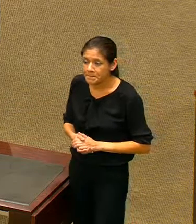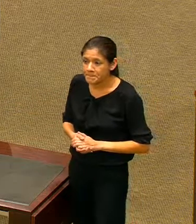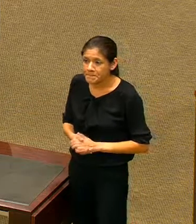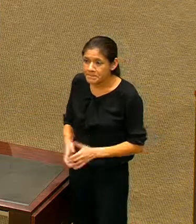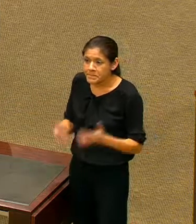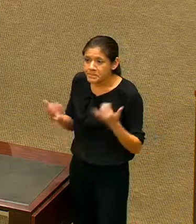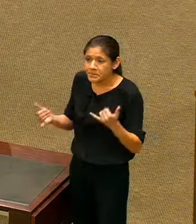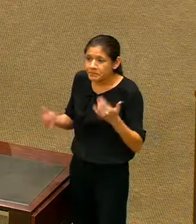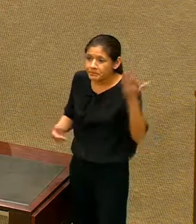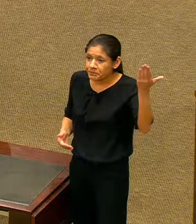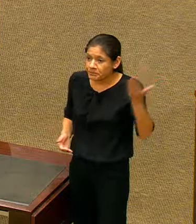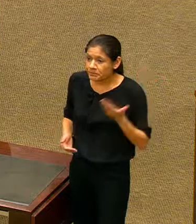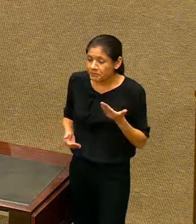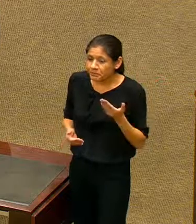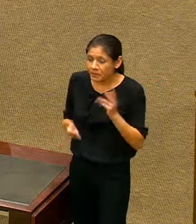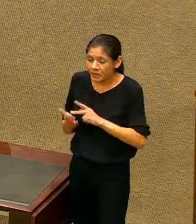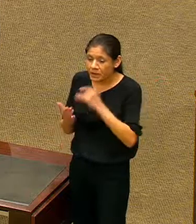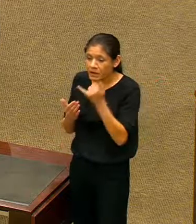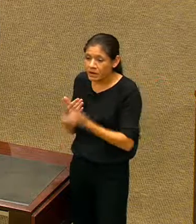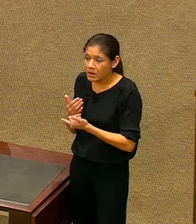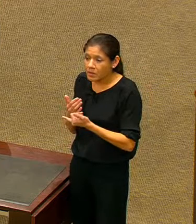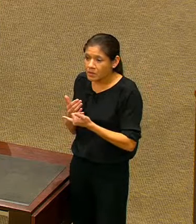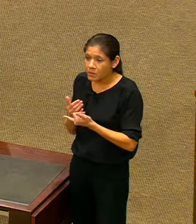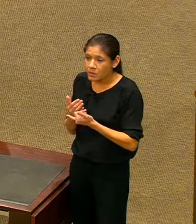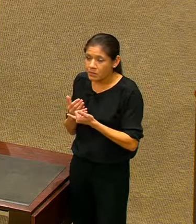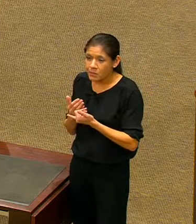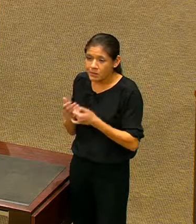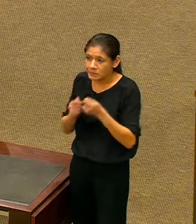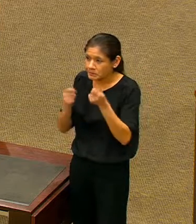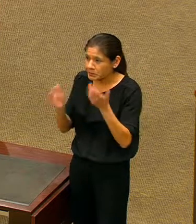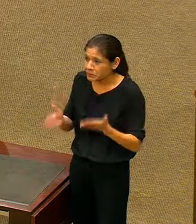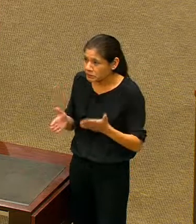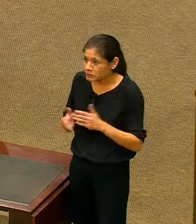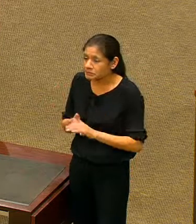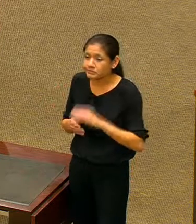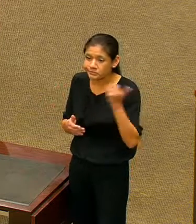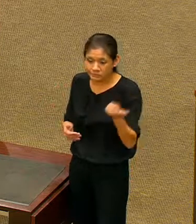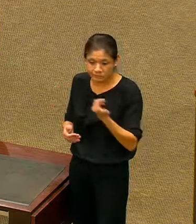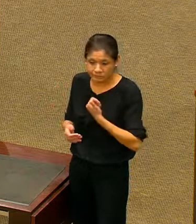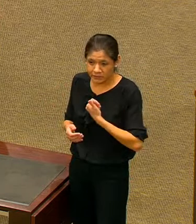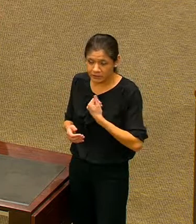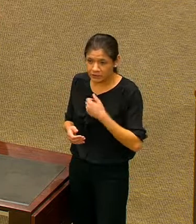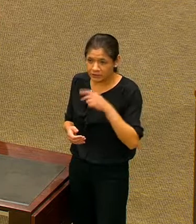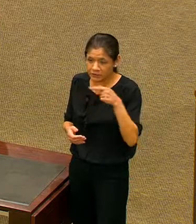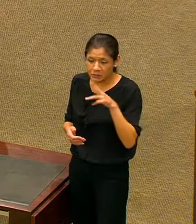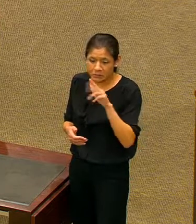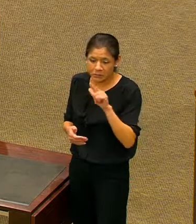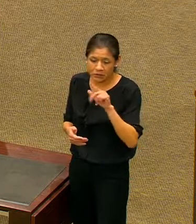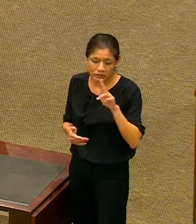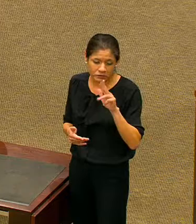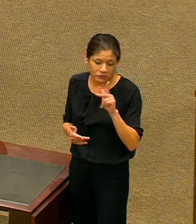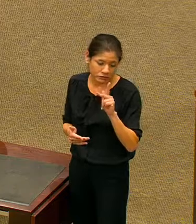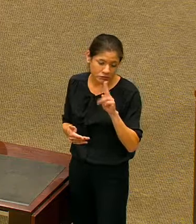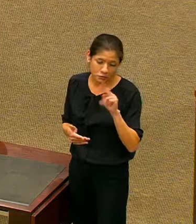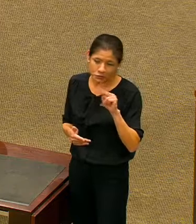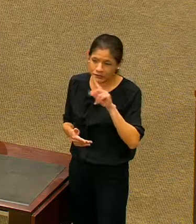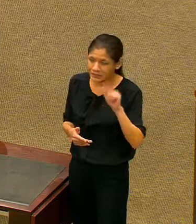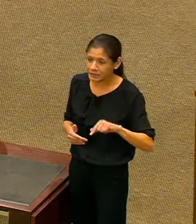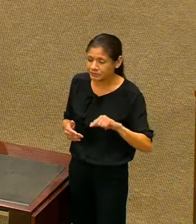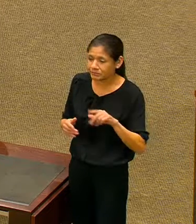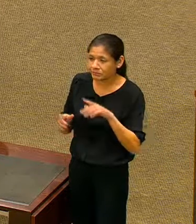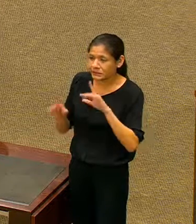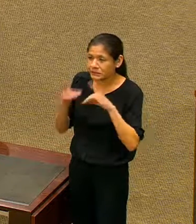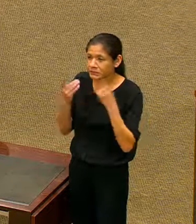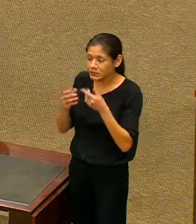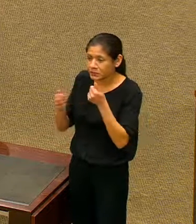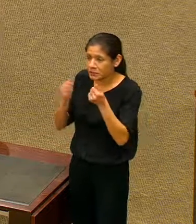So now I'd like to introduce the project team. Of course, I introduce myself as Paul Kunz of the Facilities Division Manager. I've got